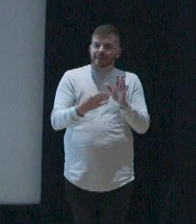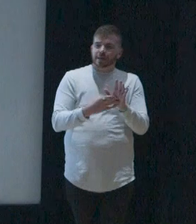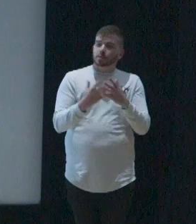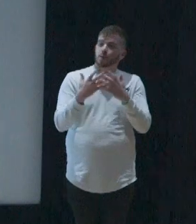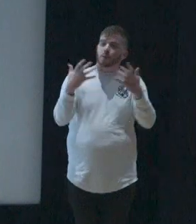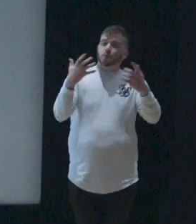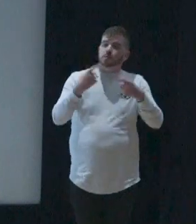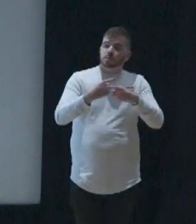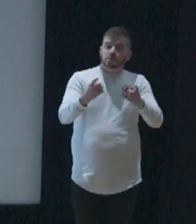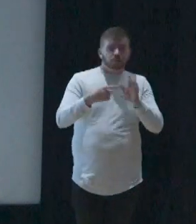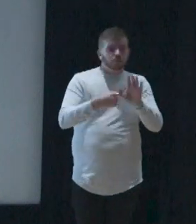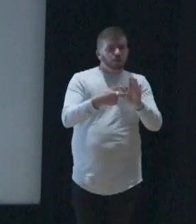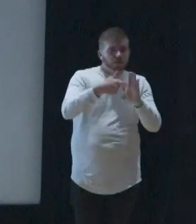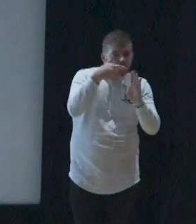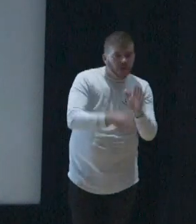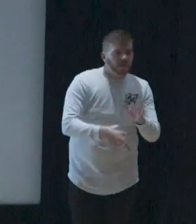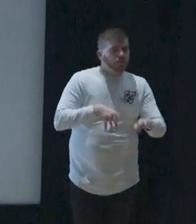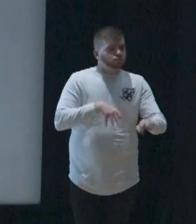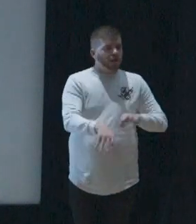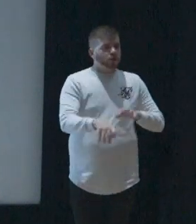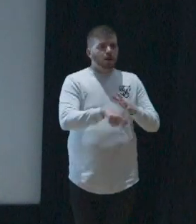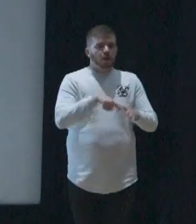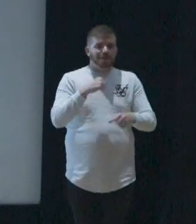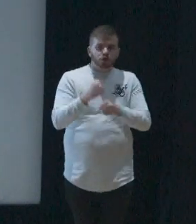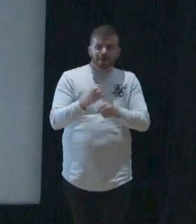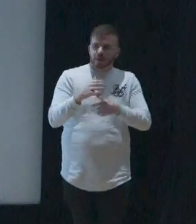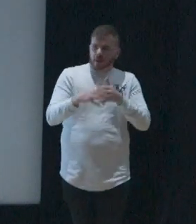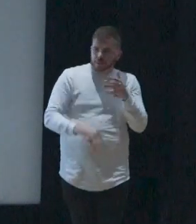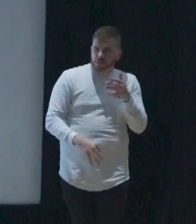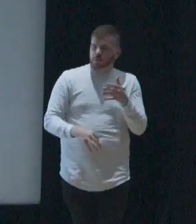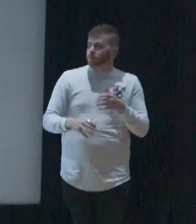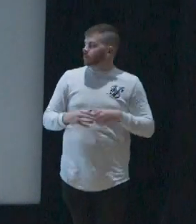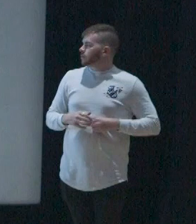to show depth, strategy, and RPG elements.